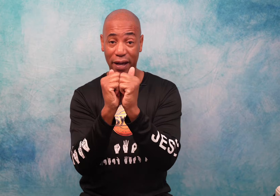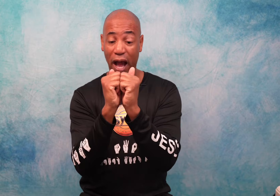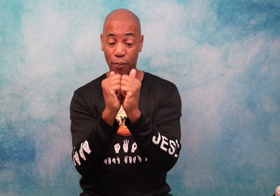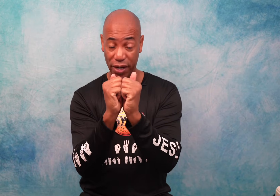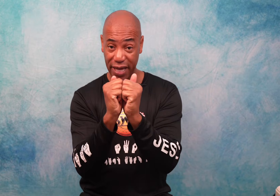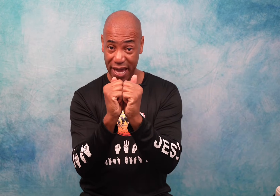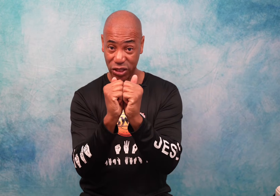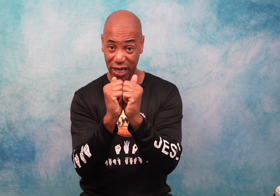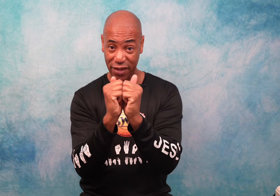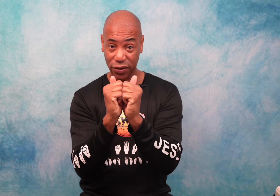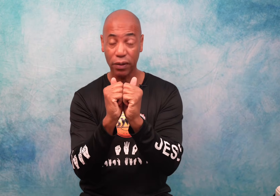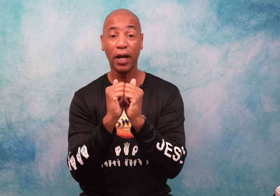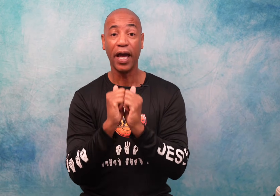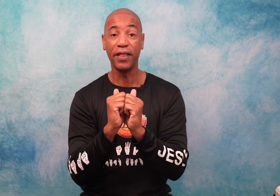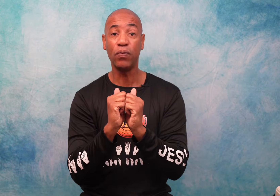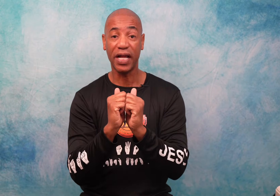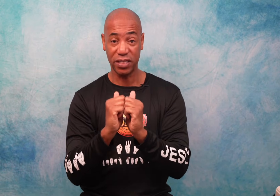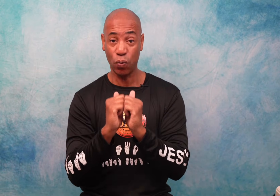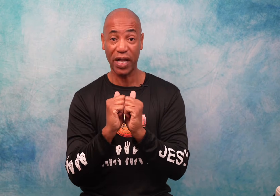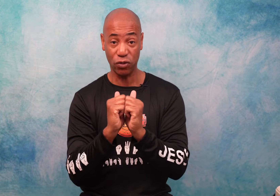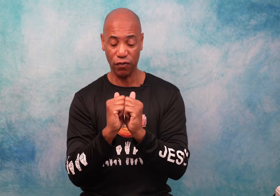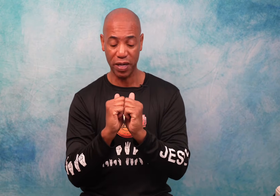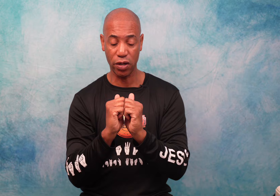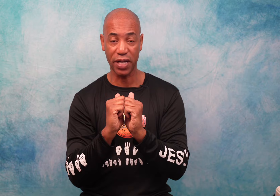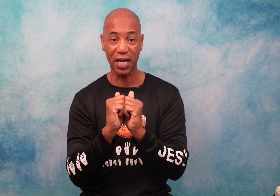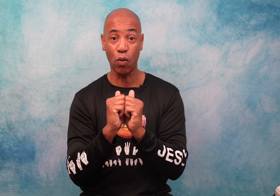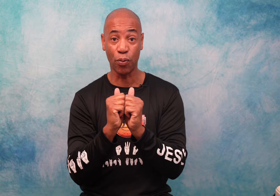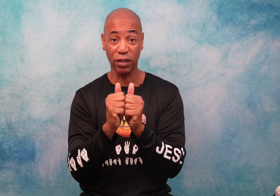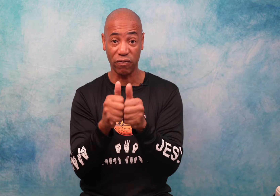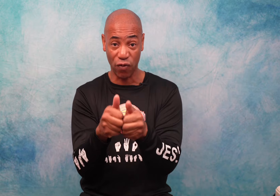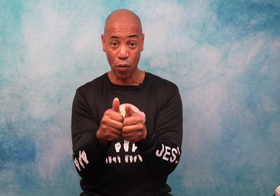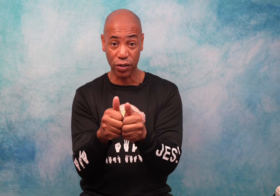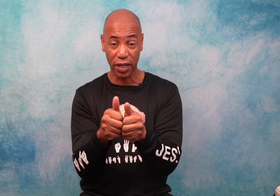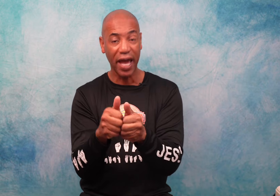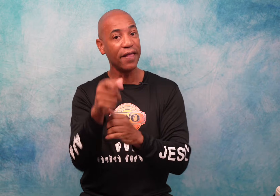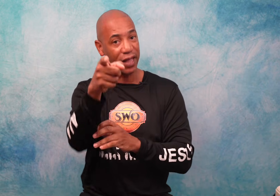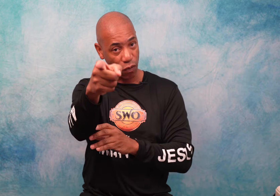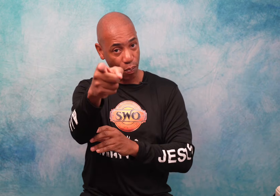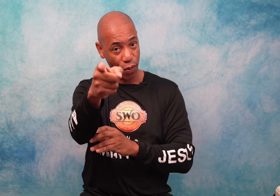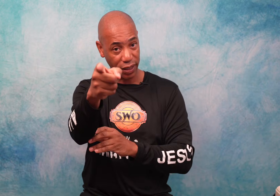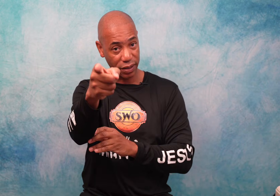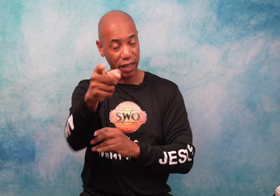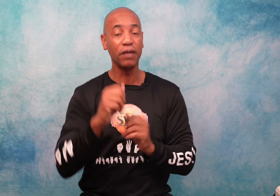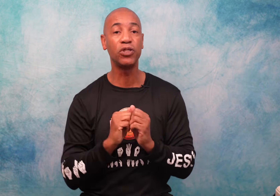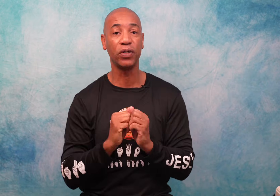I bring the A's together, and then what I do from here is I will bring them forward, and then I will point. Let me show you that